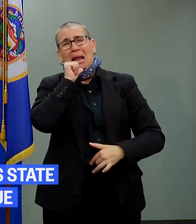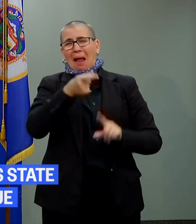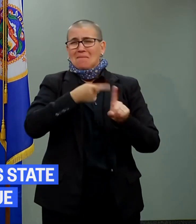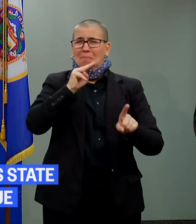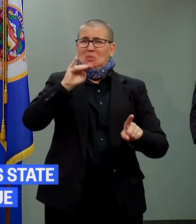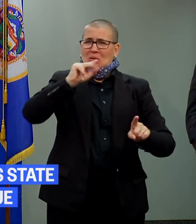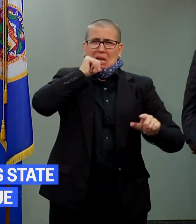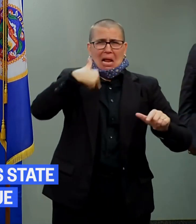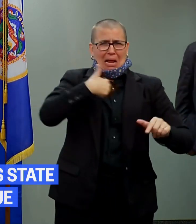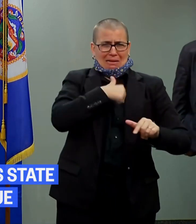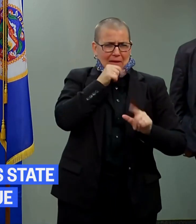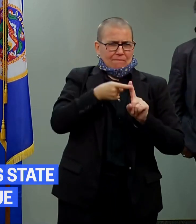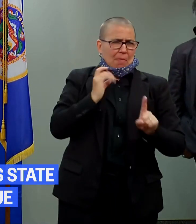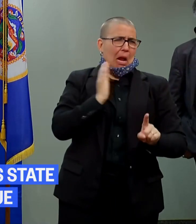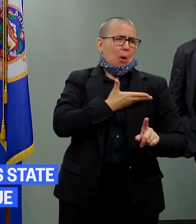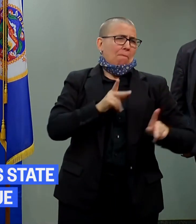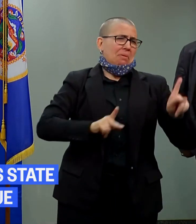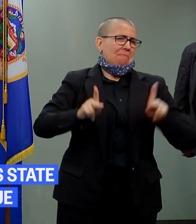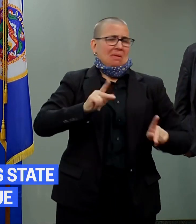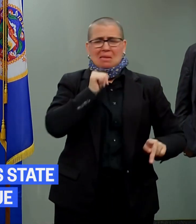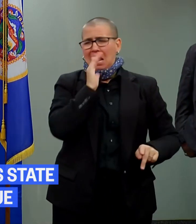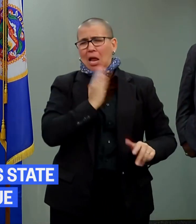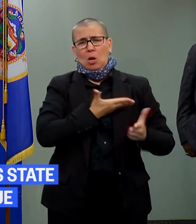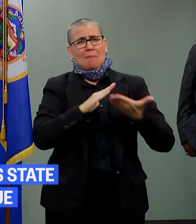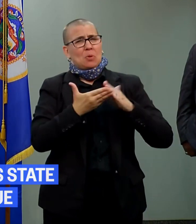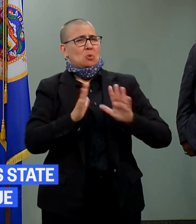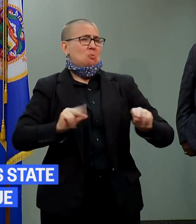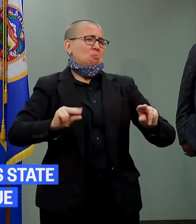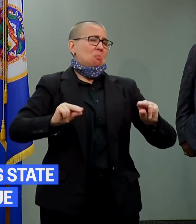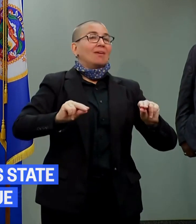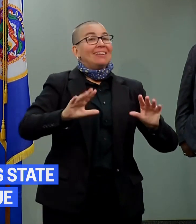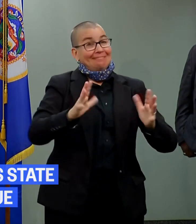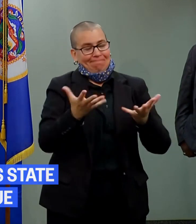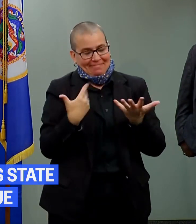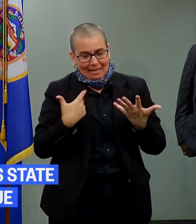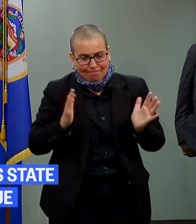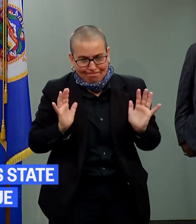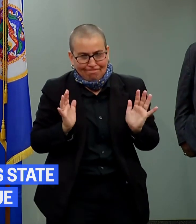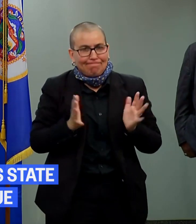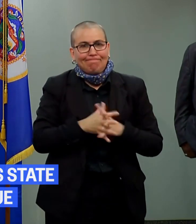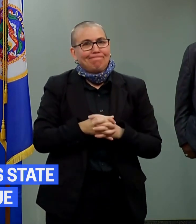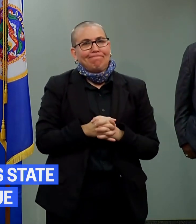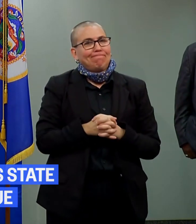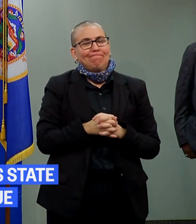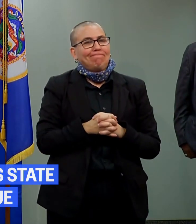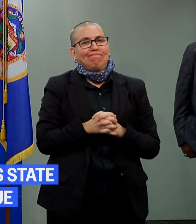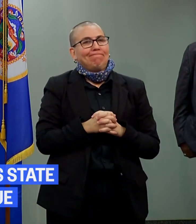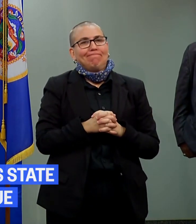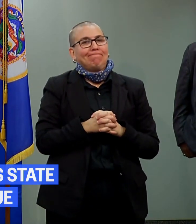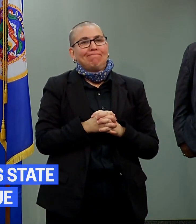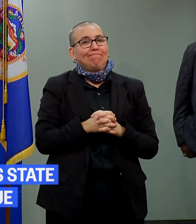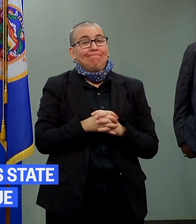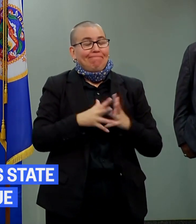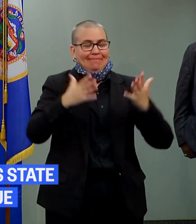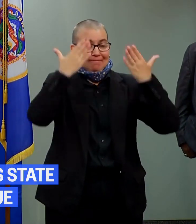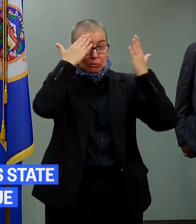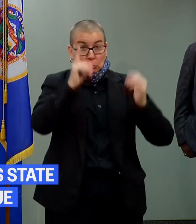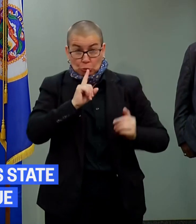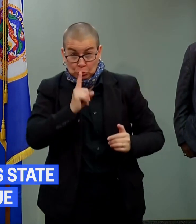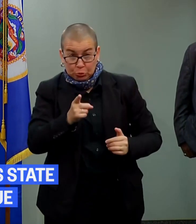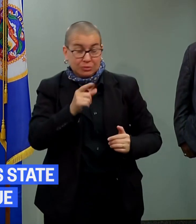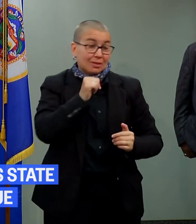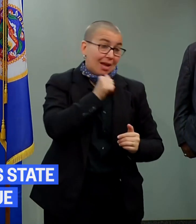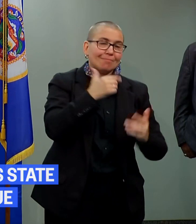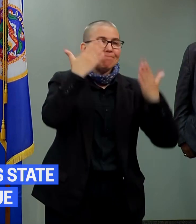in saying that I think, and I know there are outside folks in there, whether predominance, whether they're leading it or not, I've been very clear, and I'll say it again this